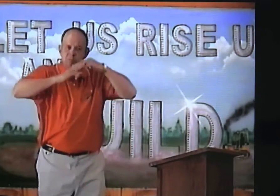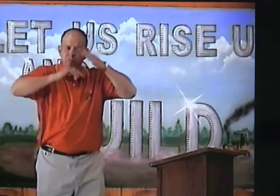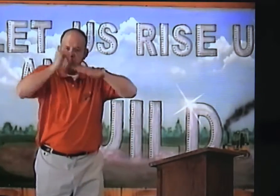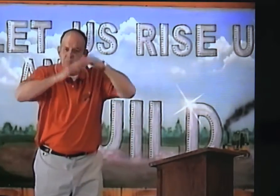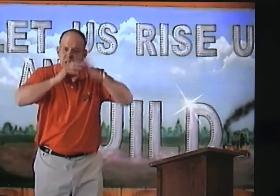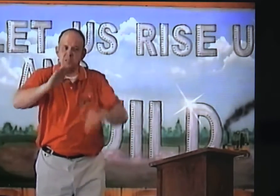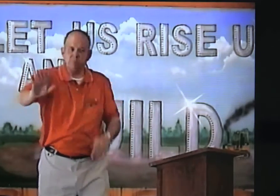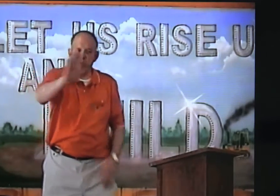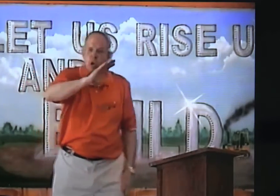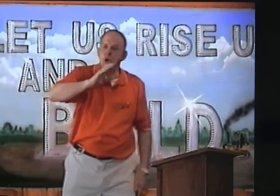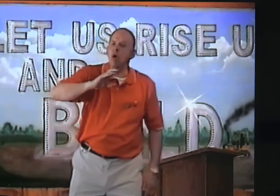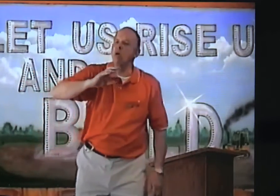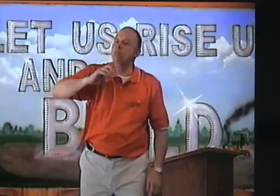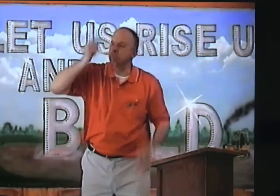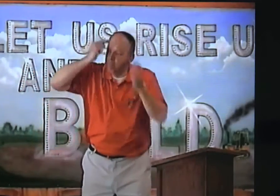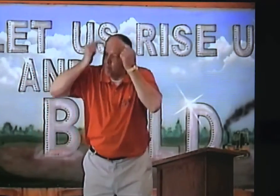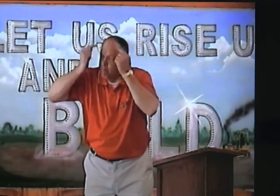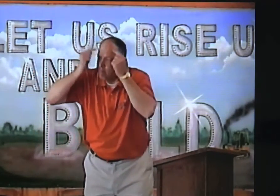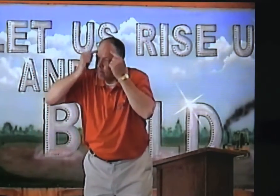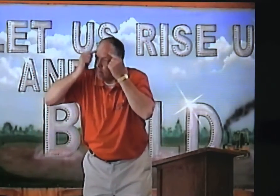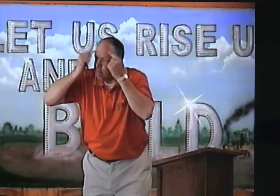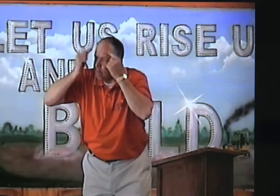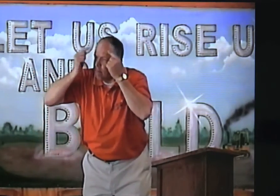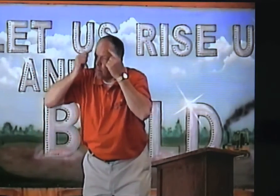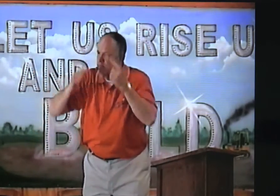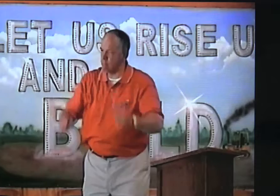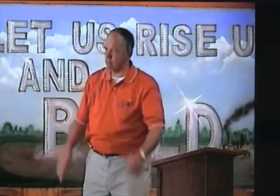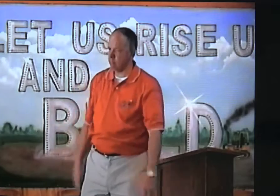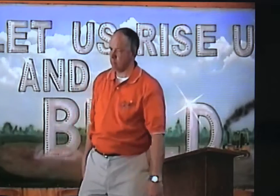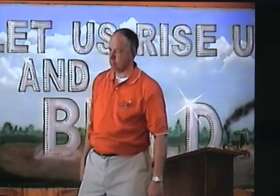Wisdom fills your mind.